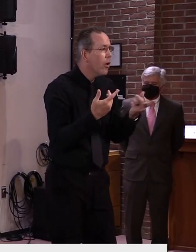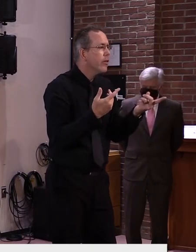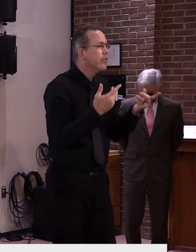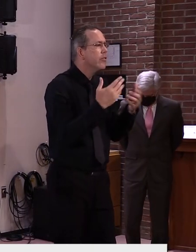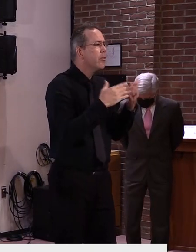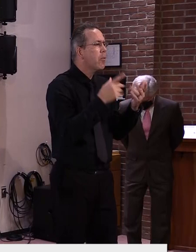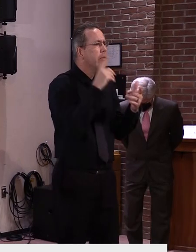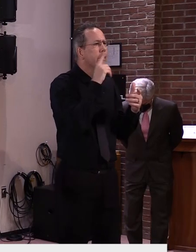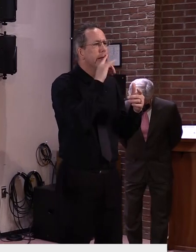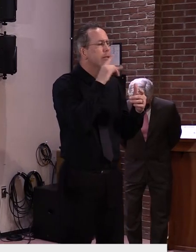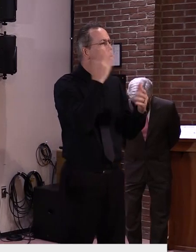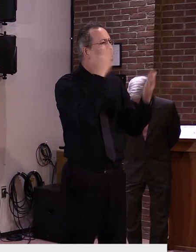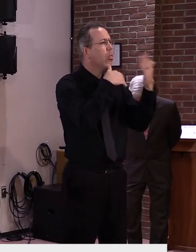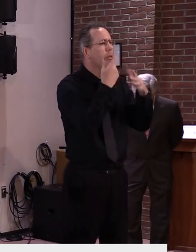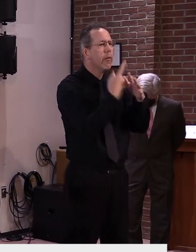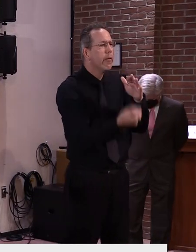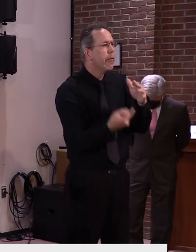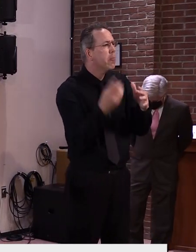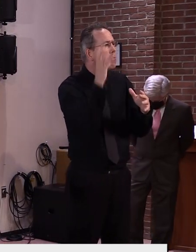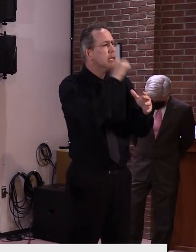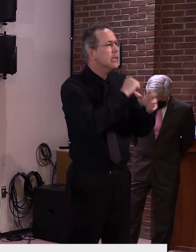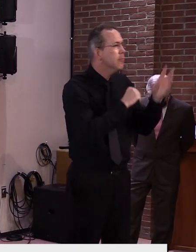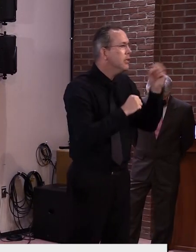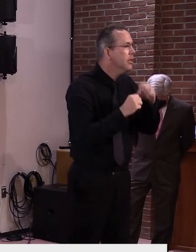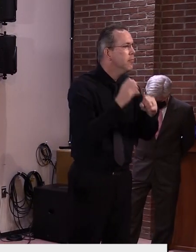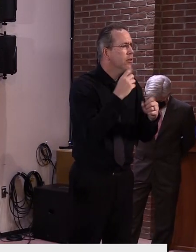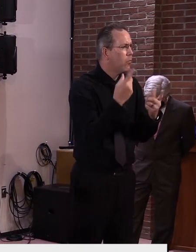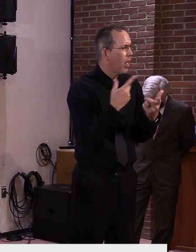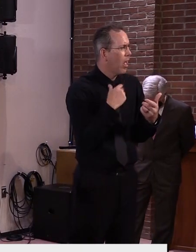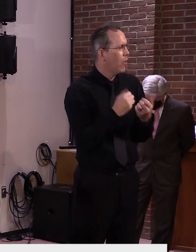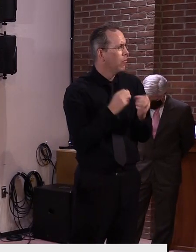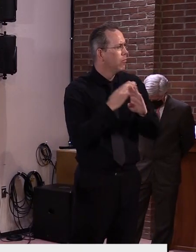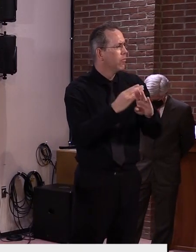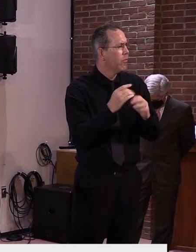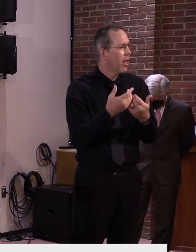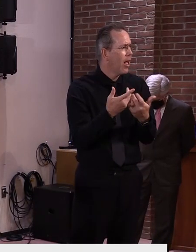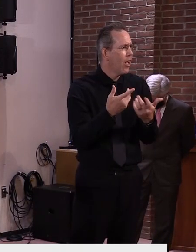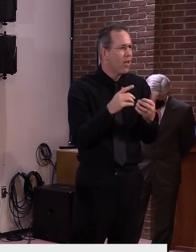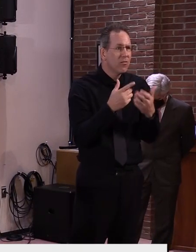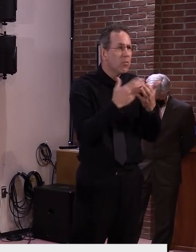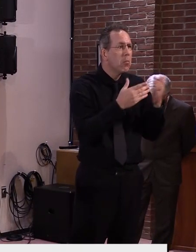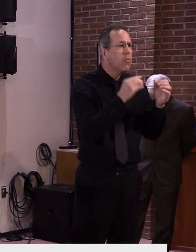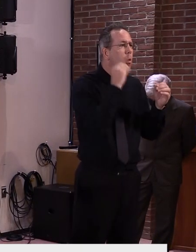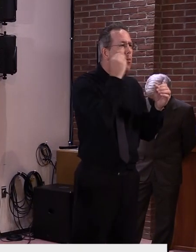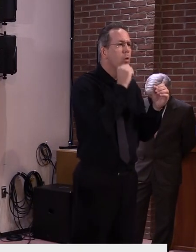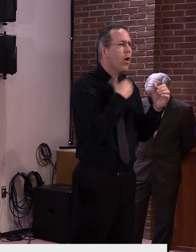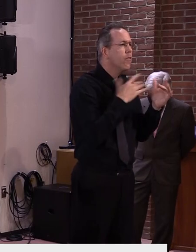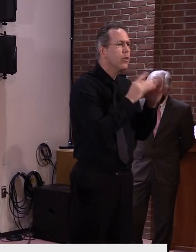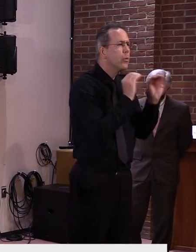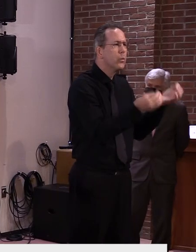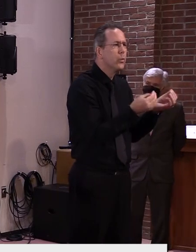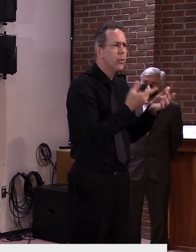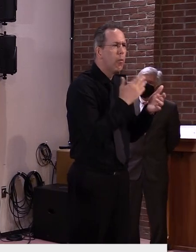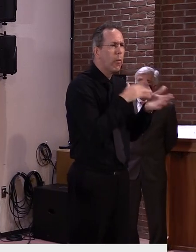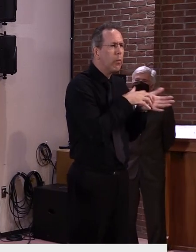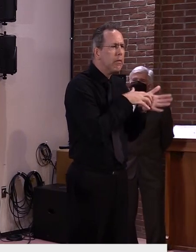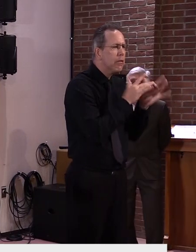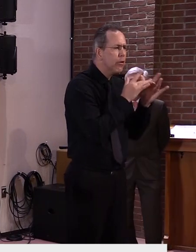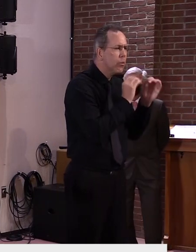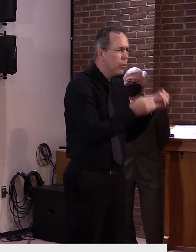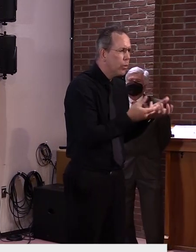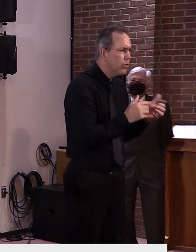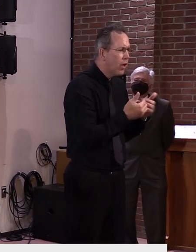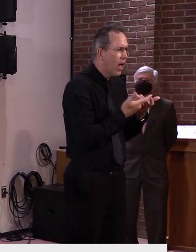and presumably it's going to be a priority for you to get everybody, you know, enrolled and actually doing schoolwork this fall.